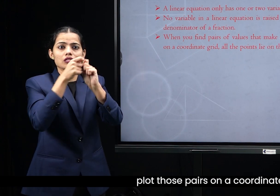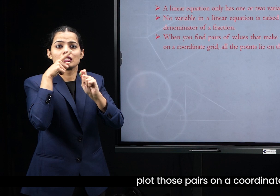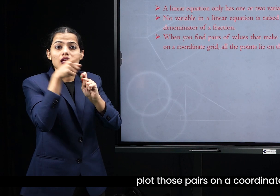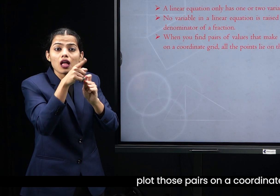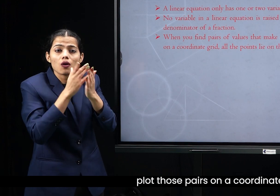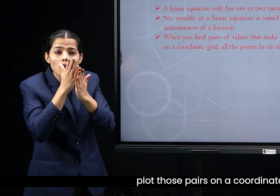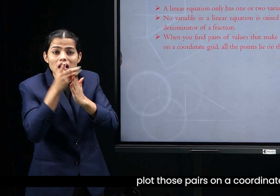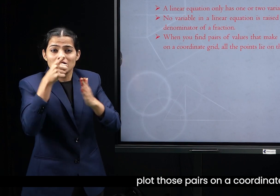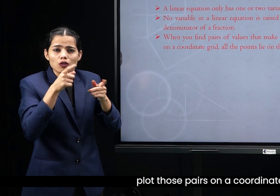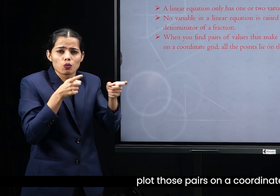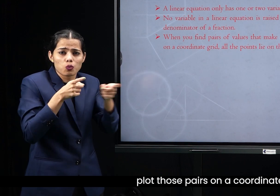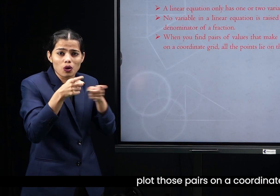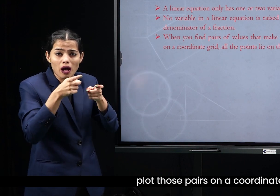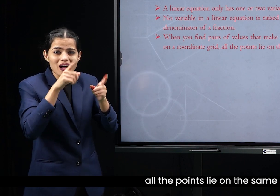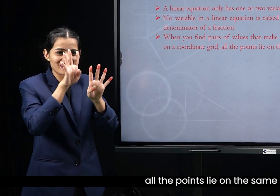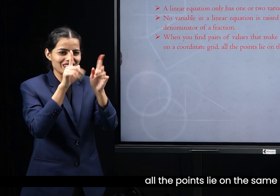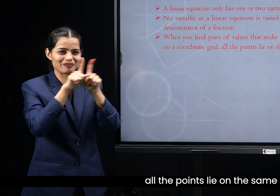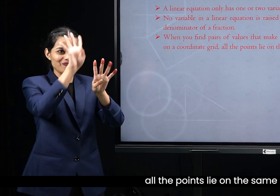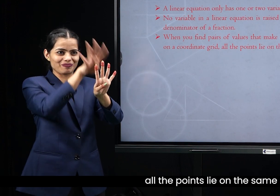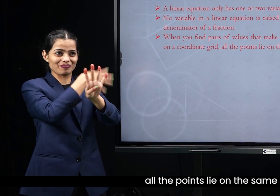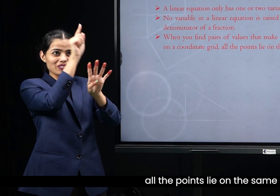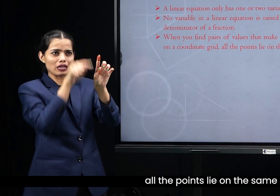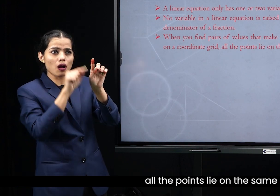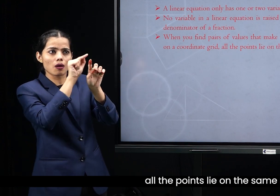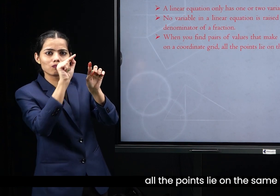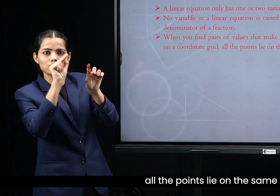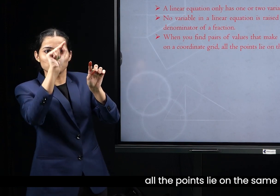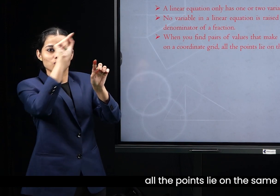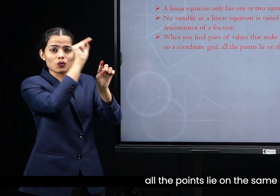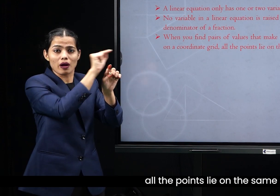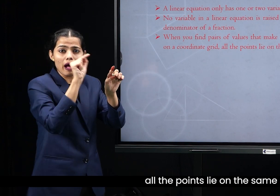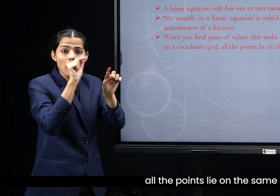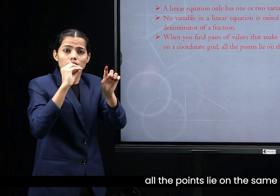on a coordinate grid, all the points lie on the same line.